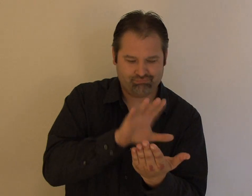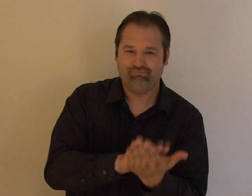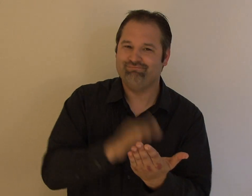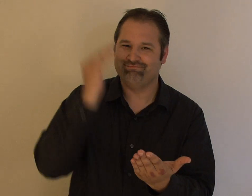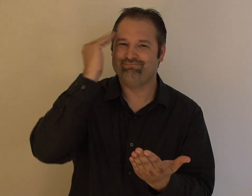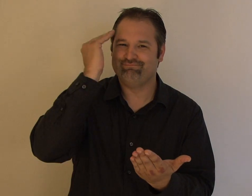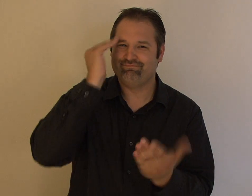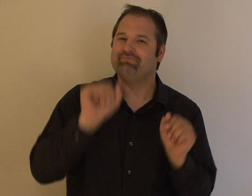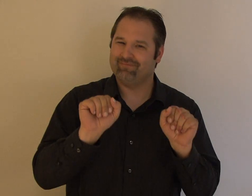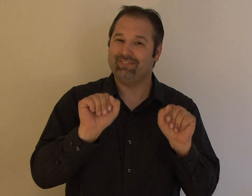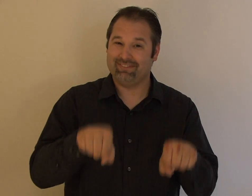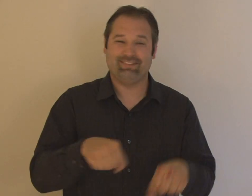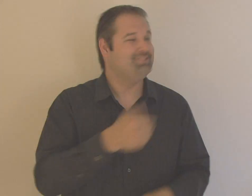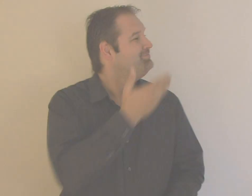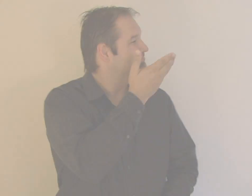companies.